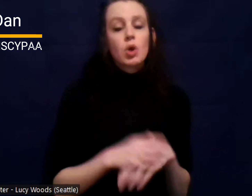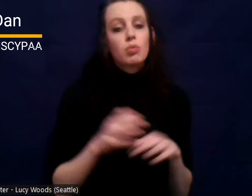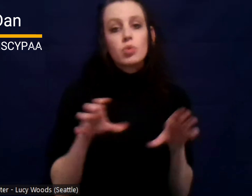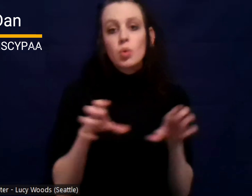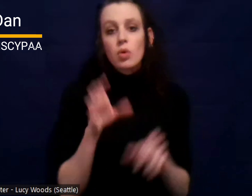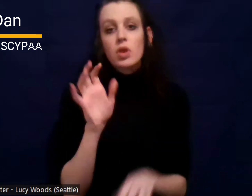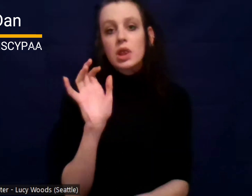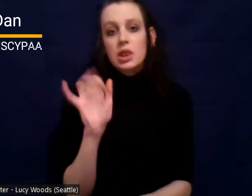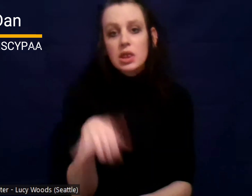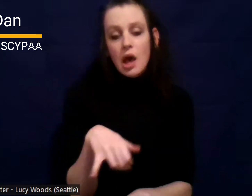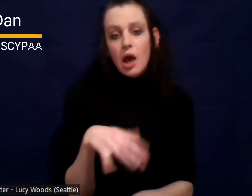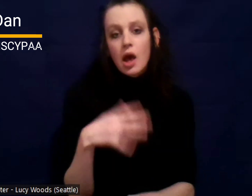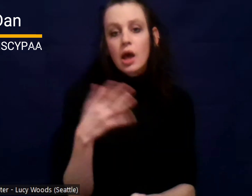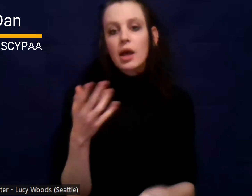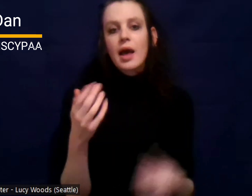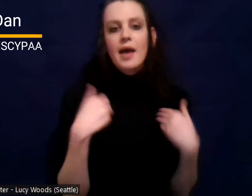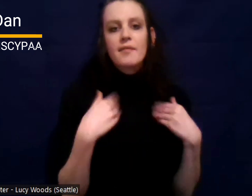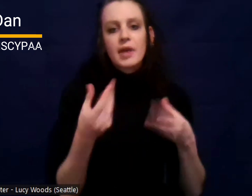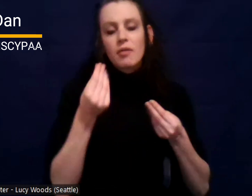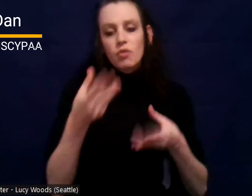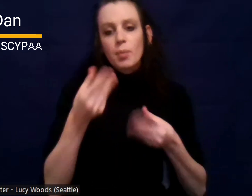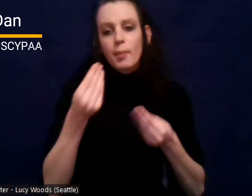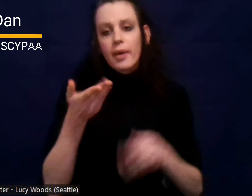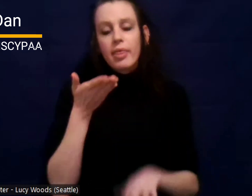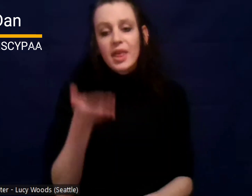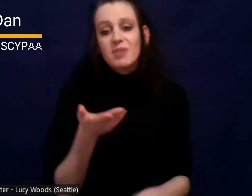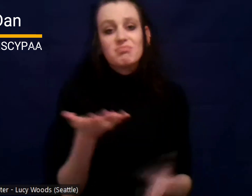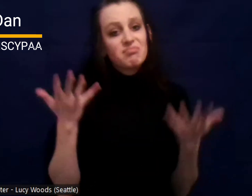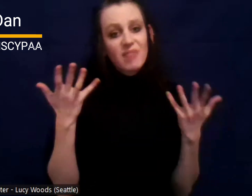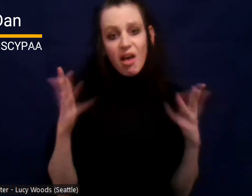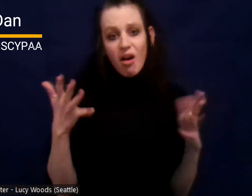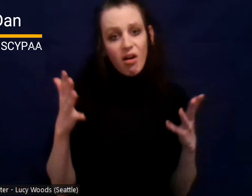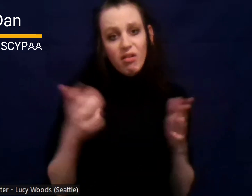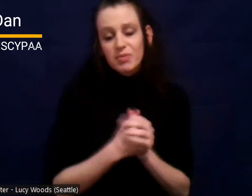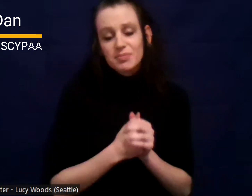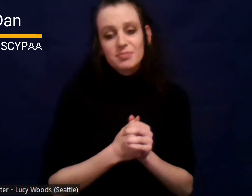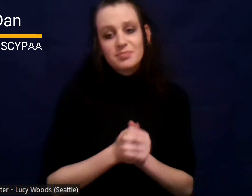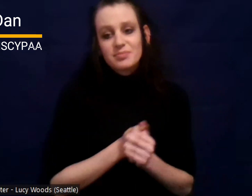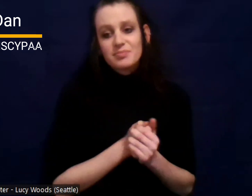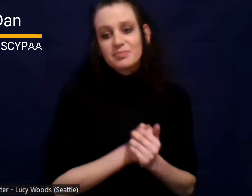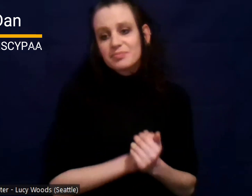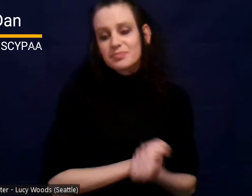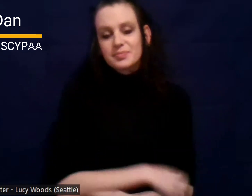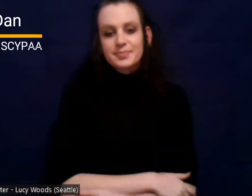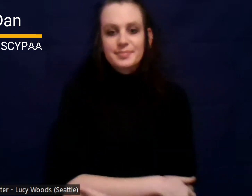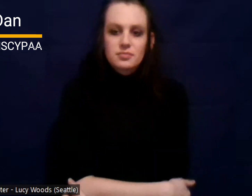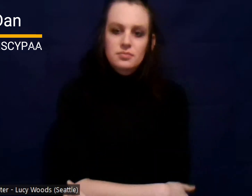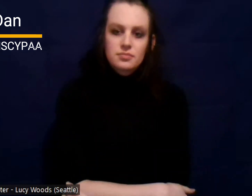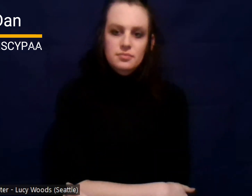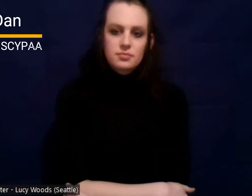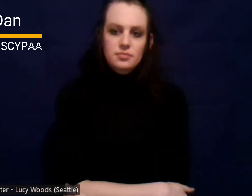get all the information on there. Yeah, that's all I got about that. Thank you